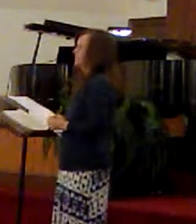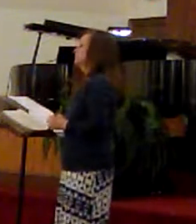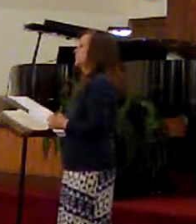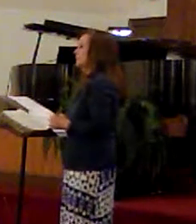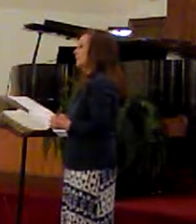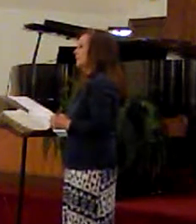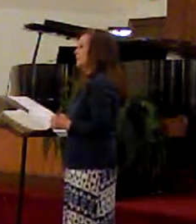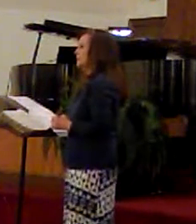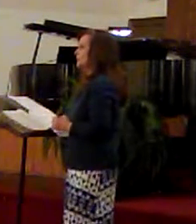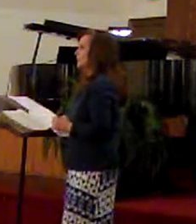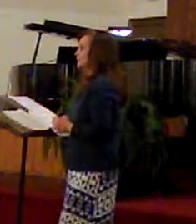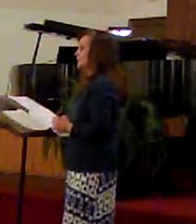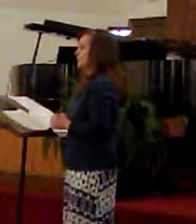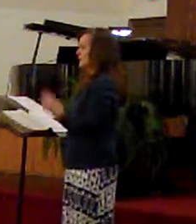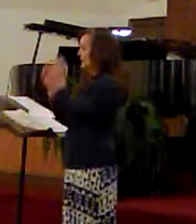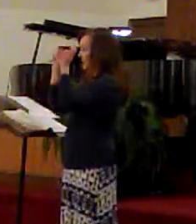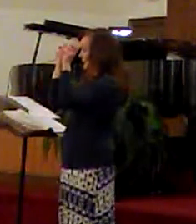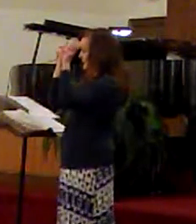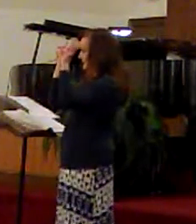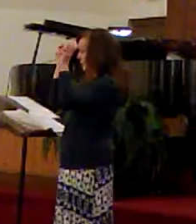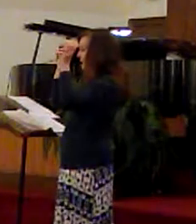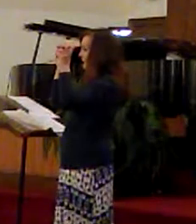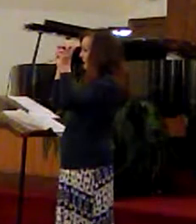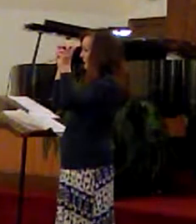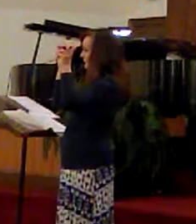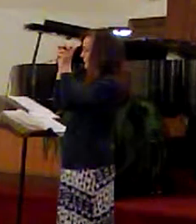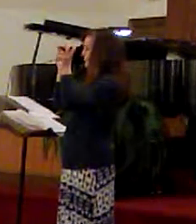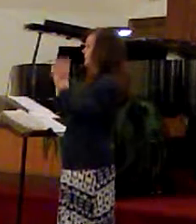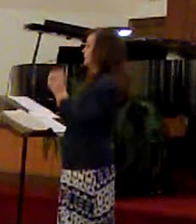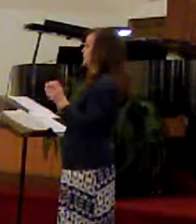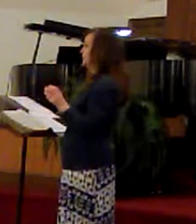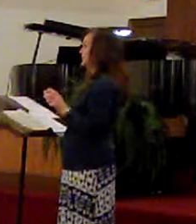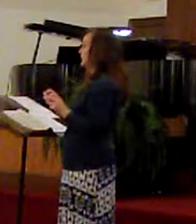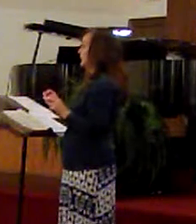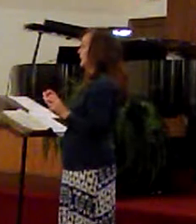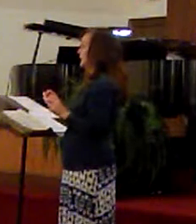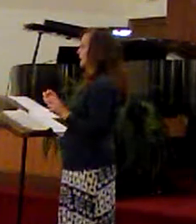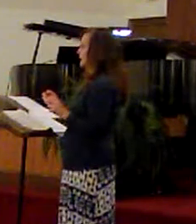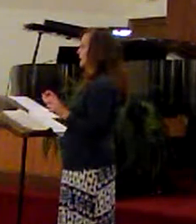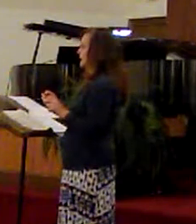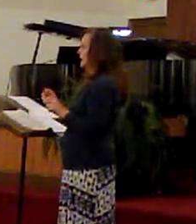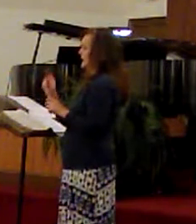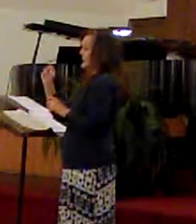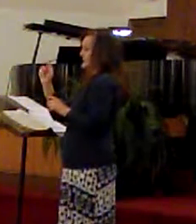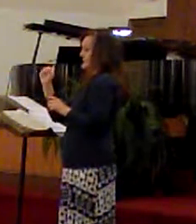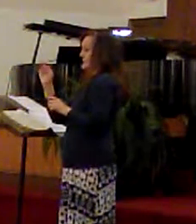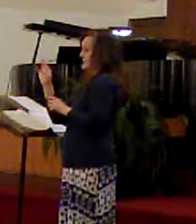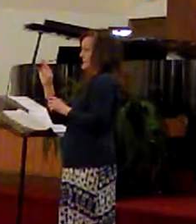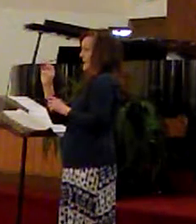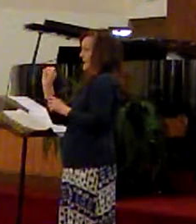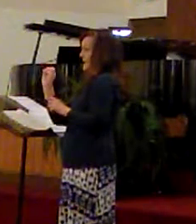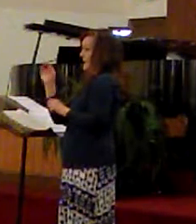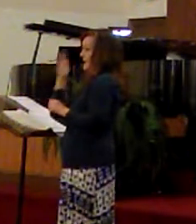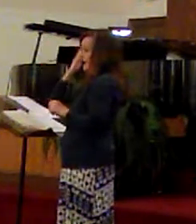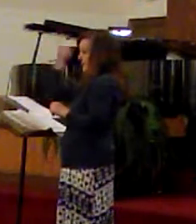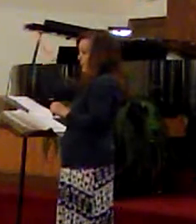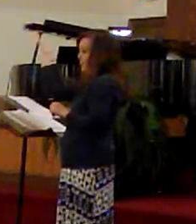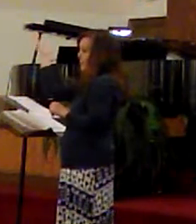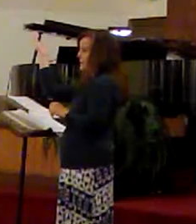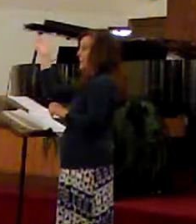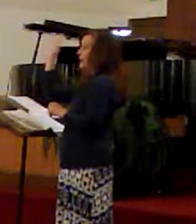Notice the title that we've had on our title slides. Take him at his word. Not take Brother Keith at his